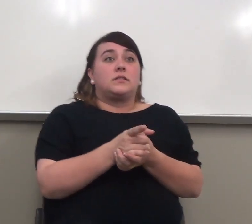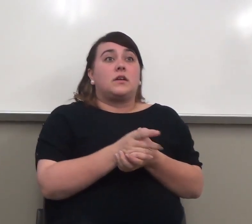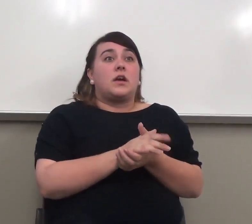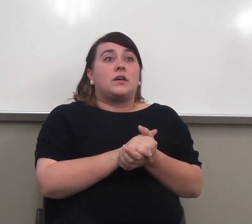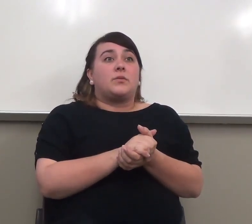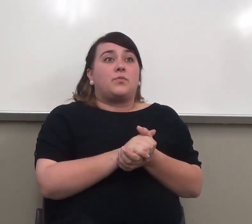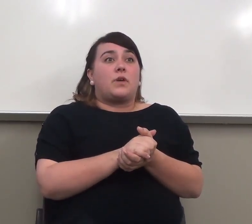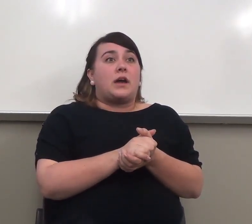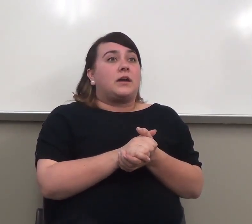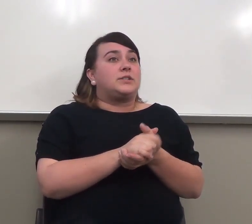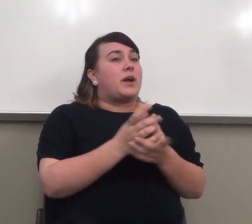And